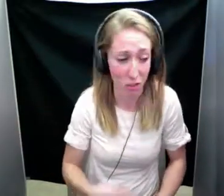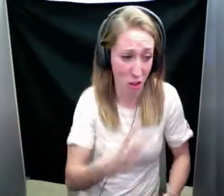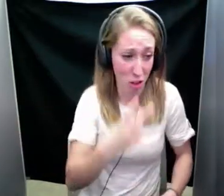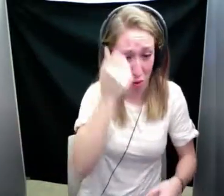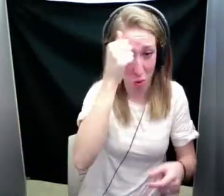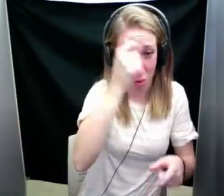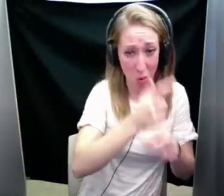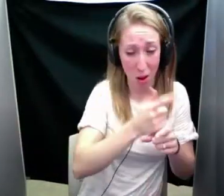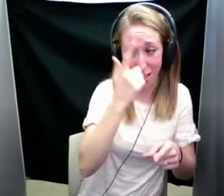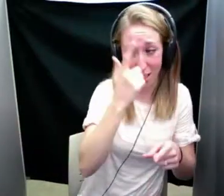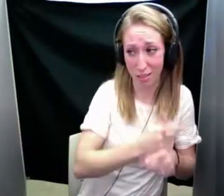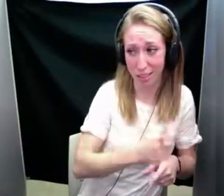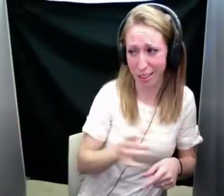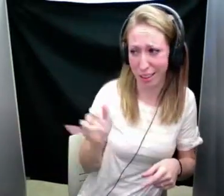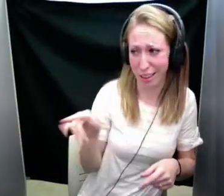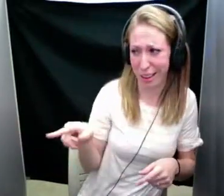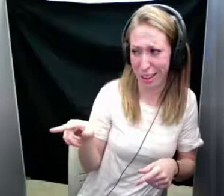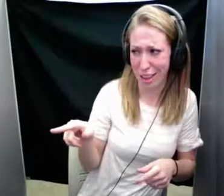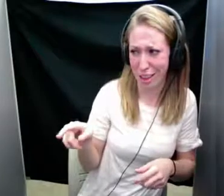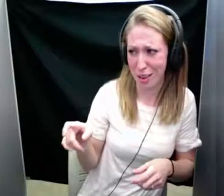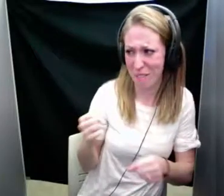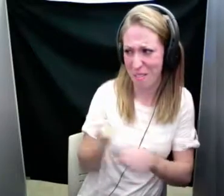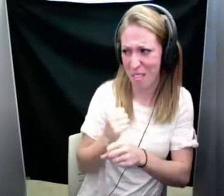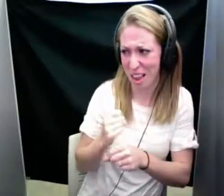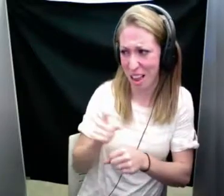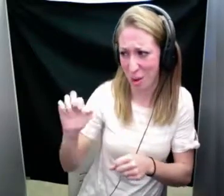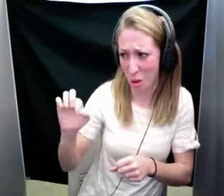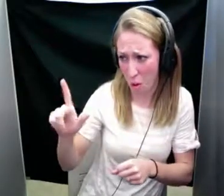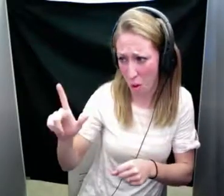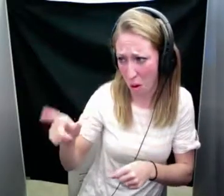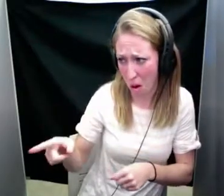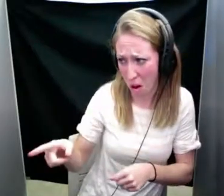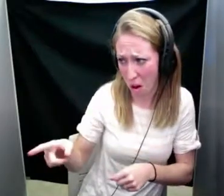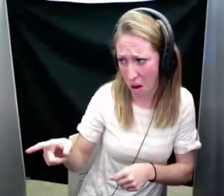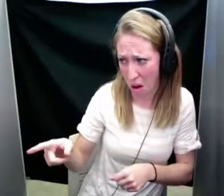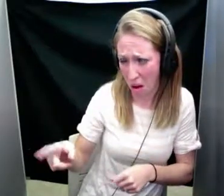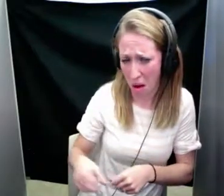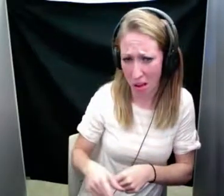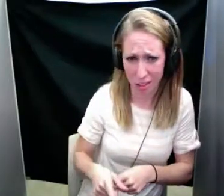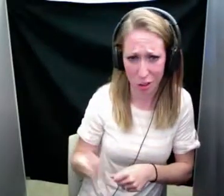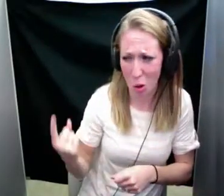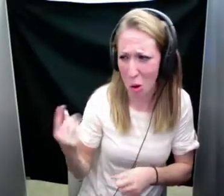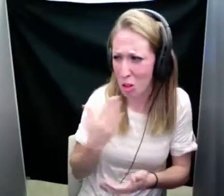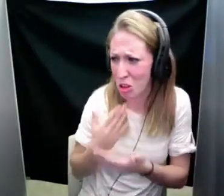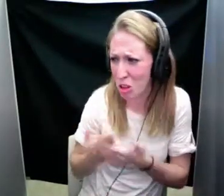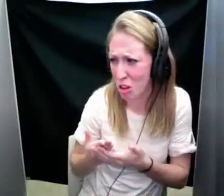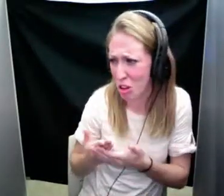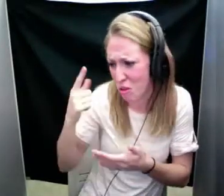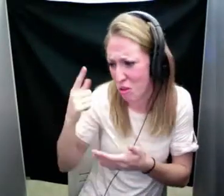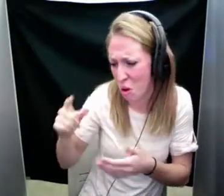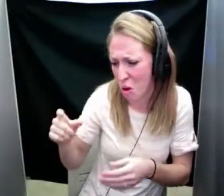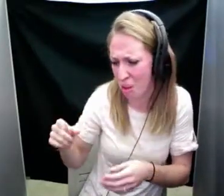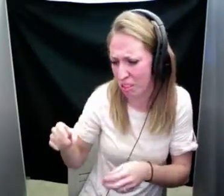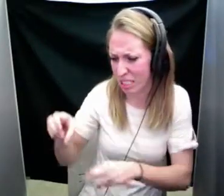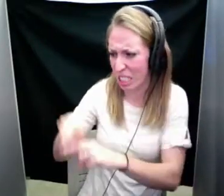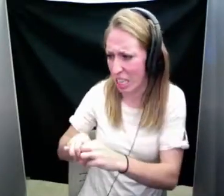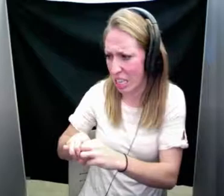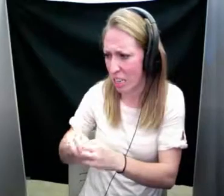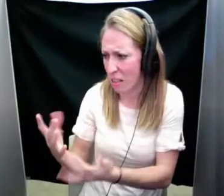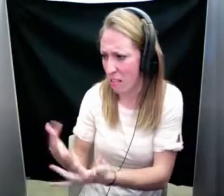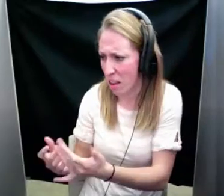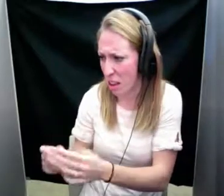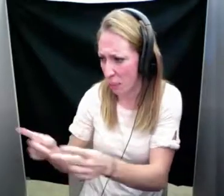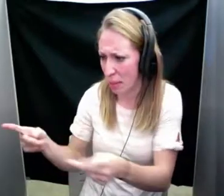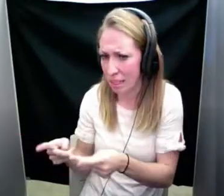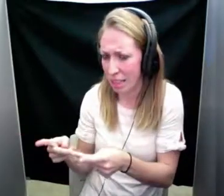mean, get serious. I mean, we all know the only thing you're good for is sitting around in the fireplace poking in the ashes or